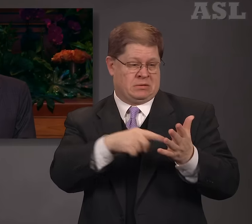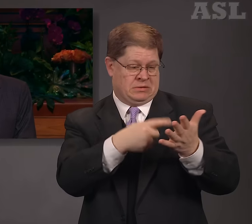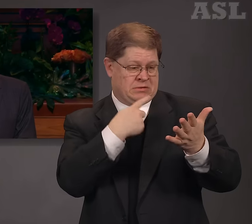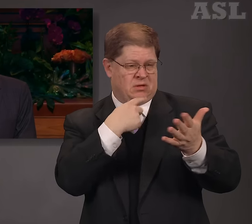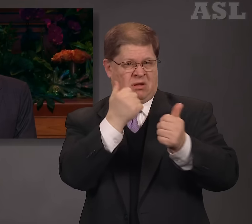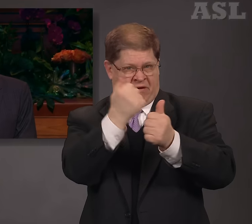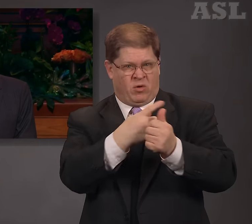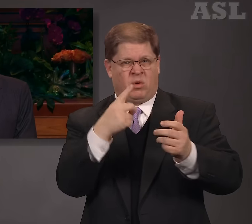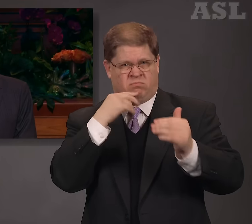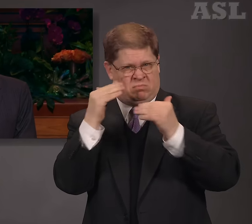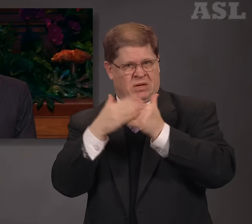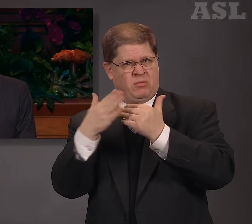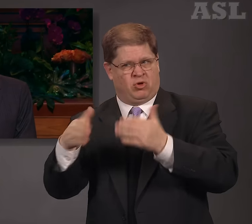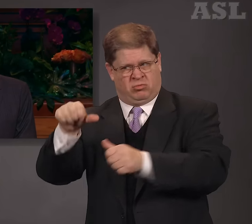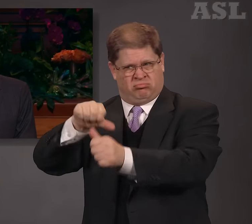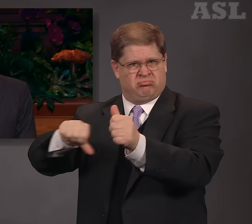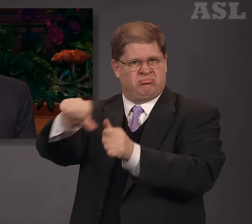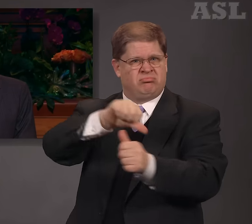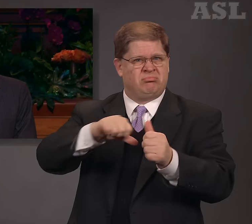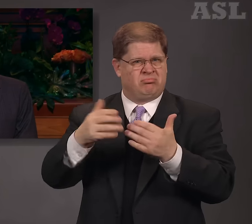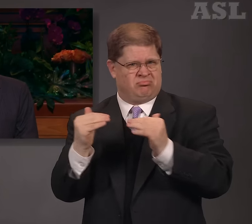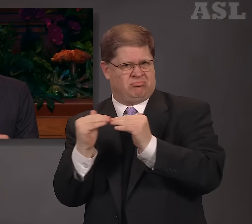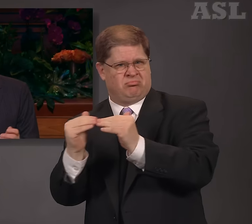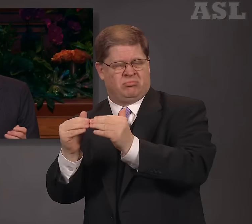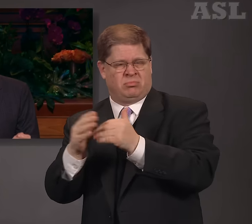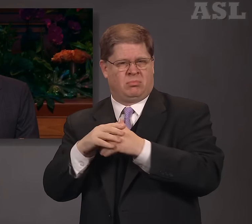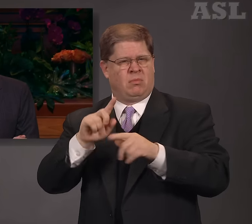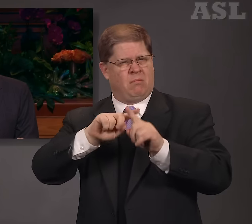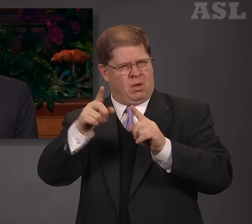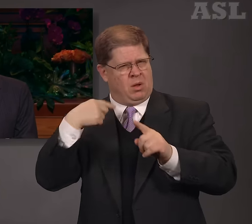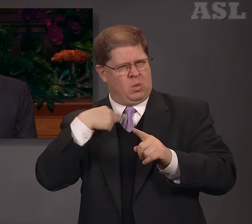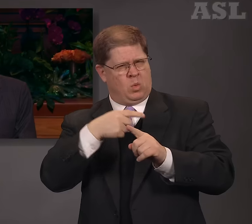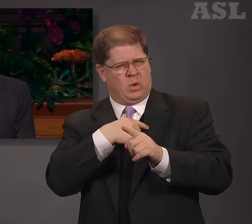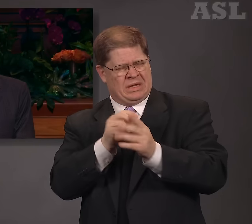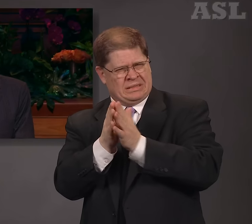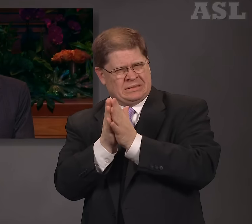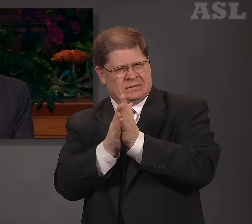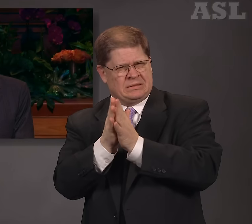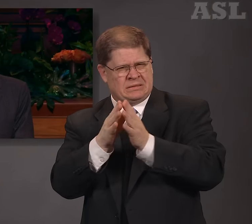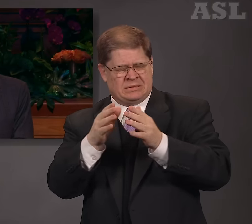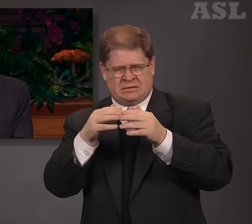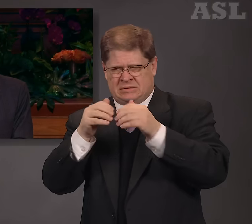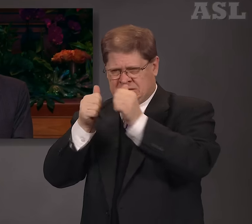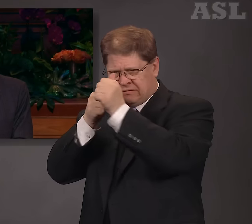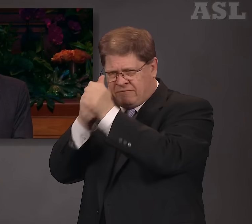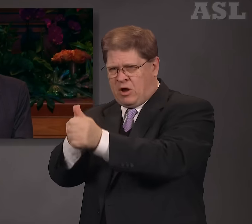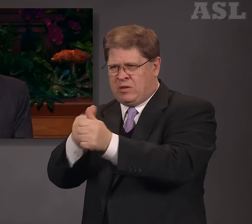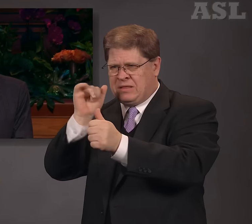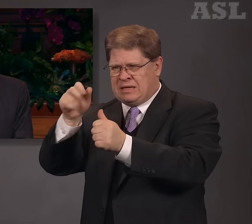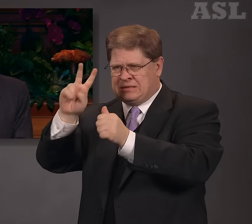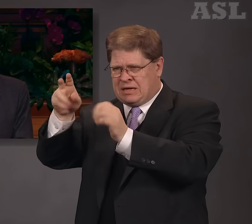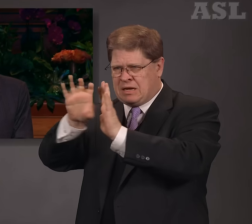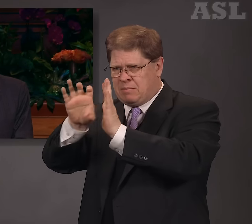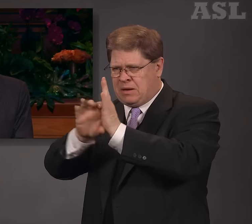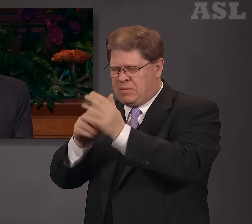that everyone is our neighbor. But our zeal to keep the second commandment must not cause us to forget the